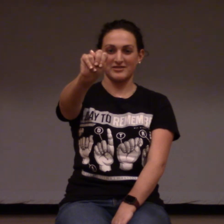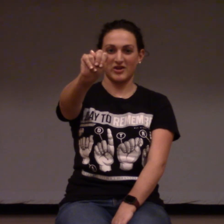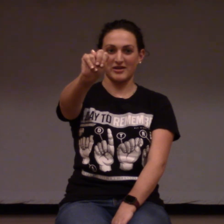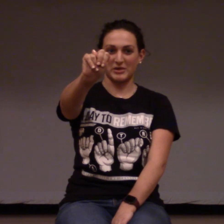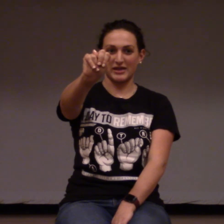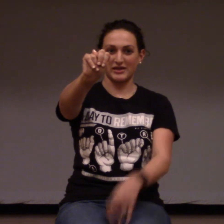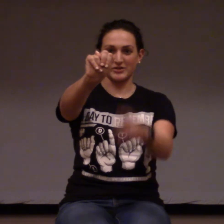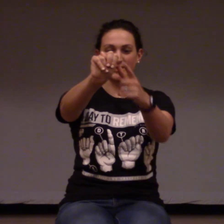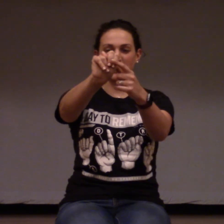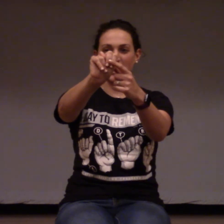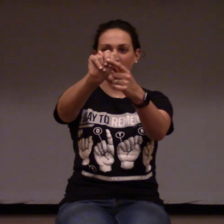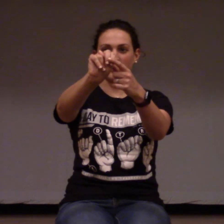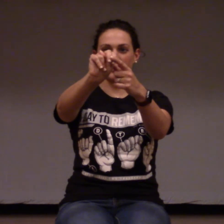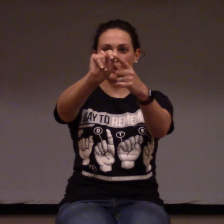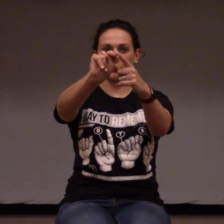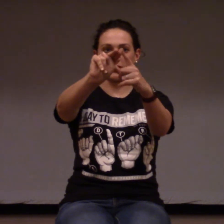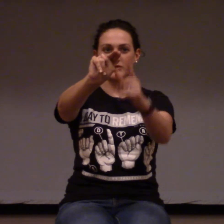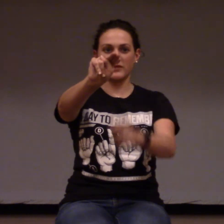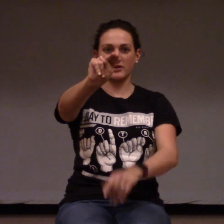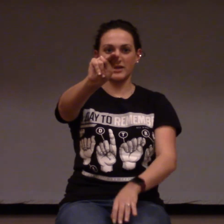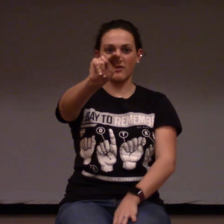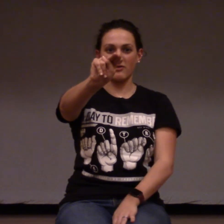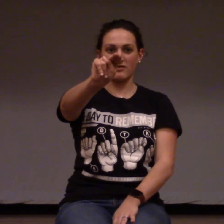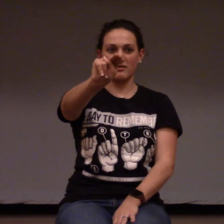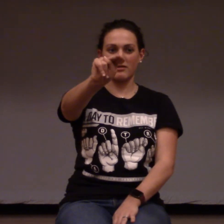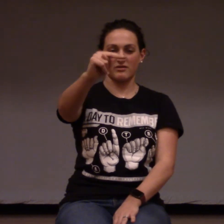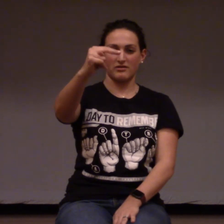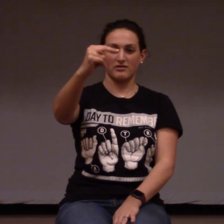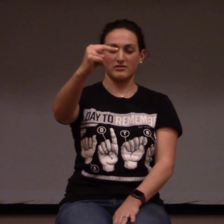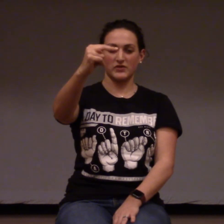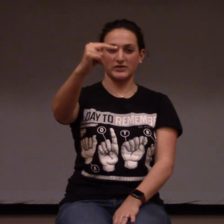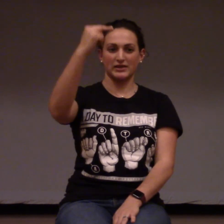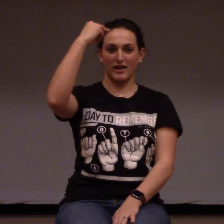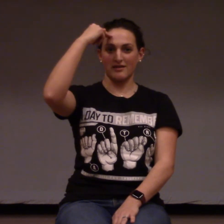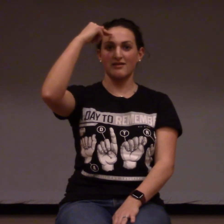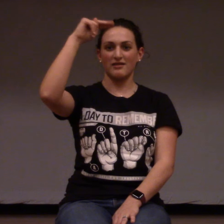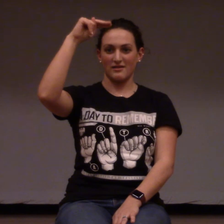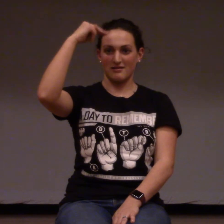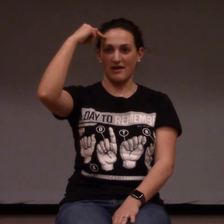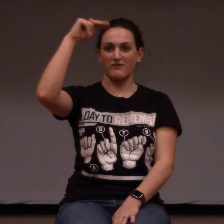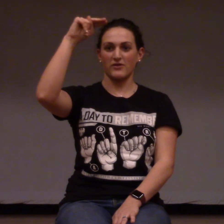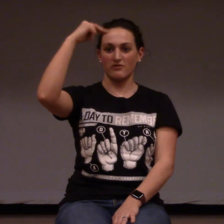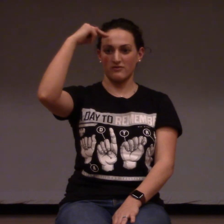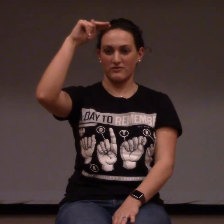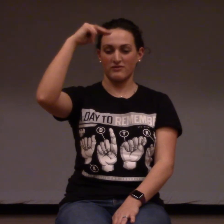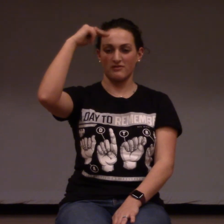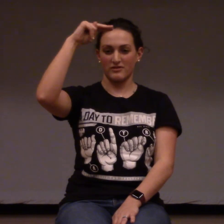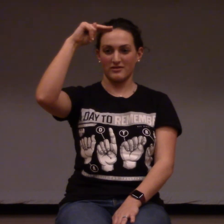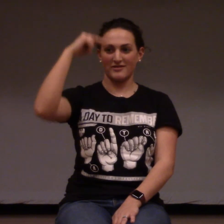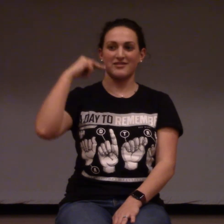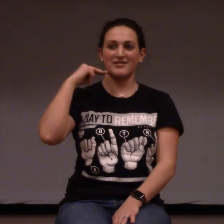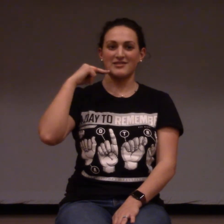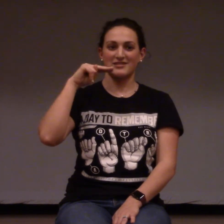Sorry, I didn't make that clear. It's gonna be an N, and you're gonna bring those fingers out. So it looks like that. Nephew,